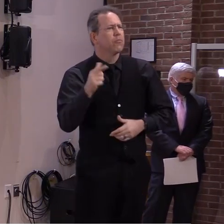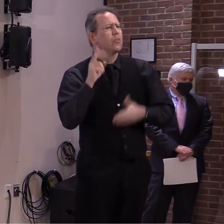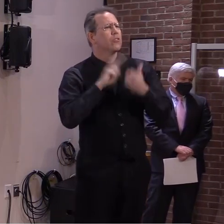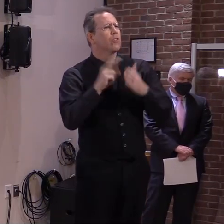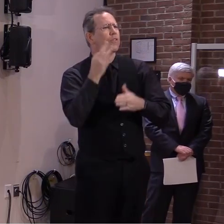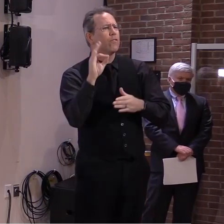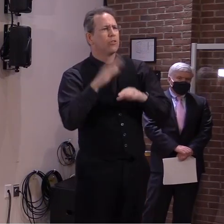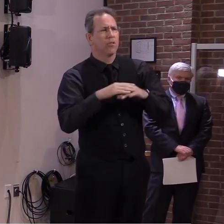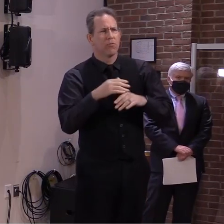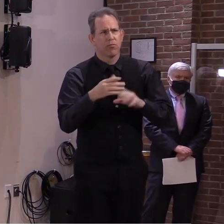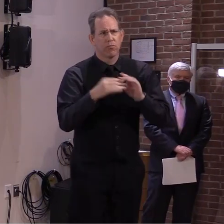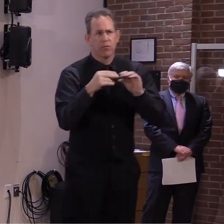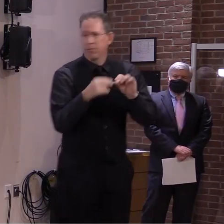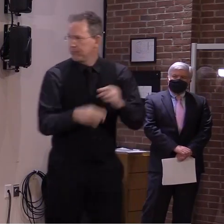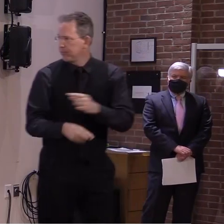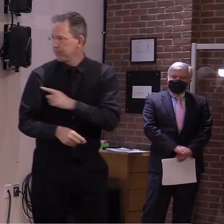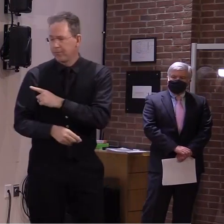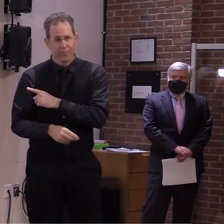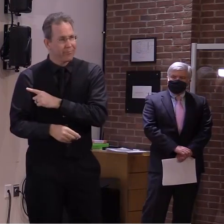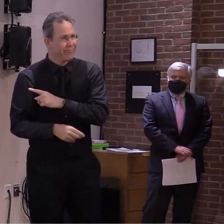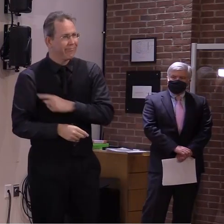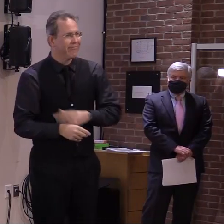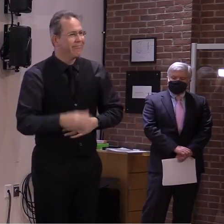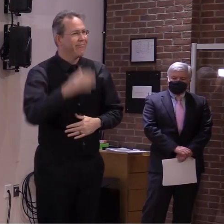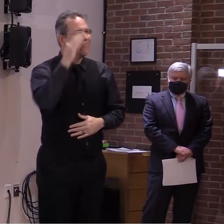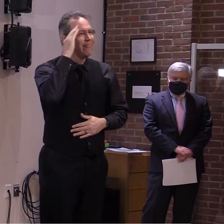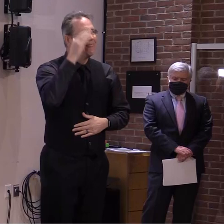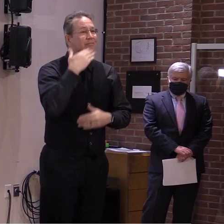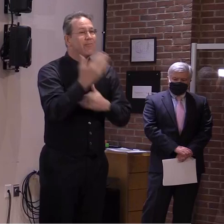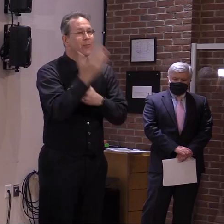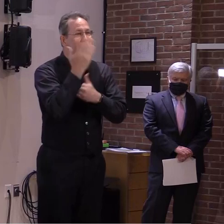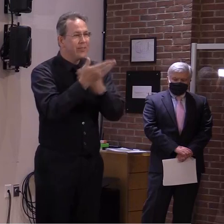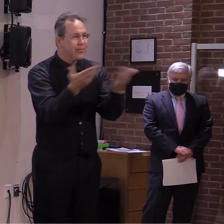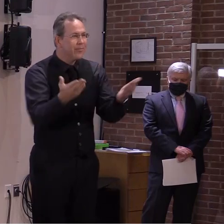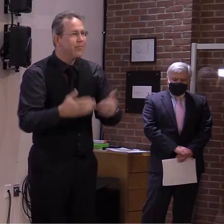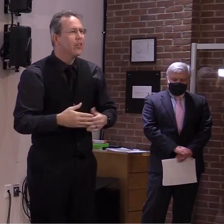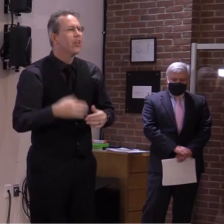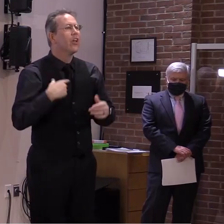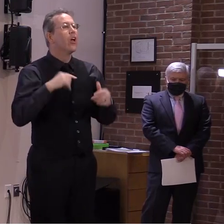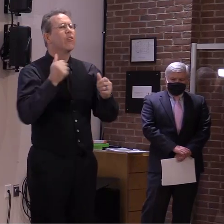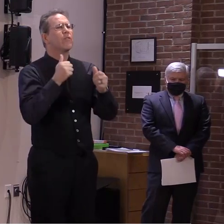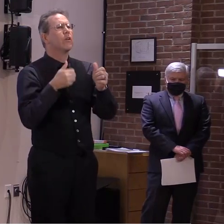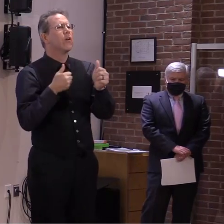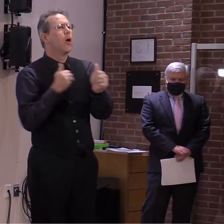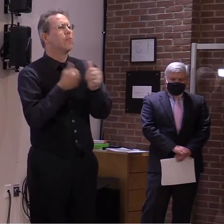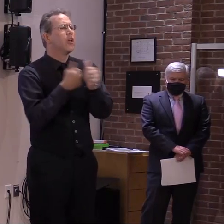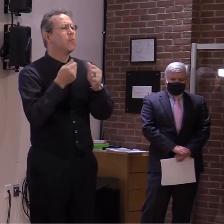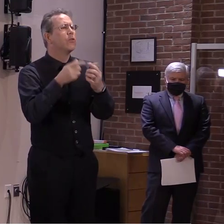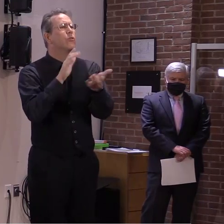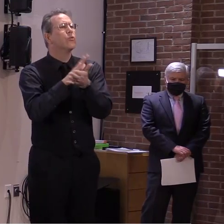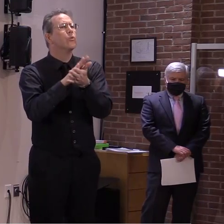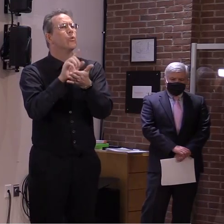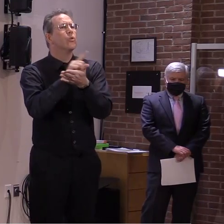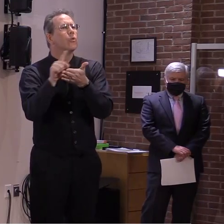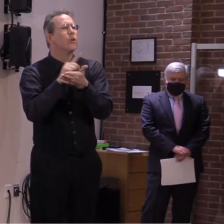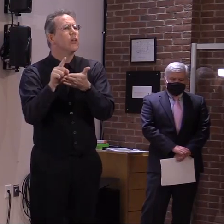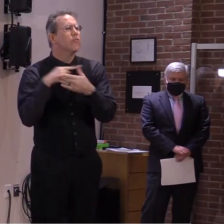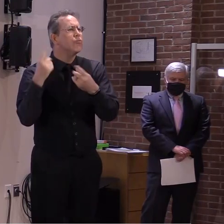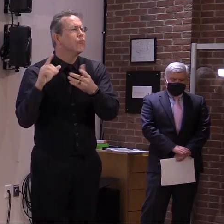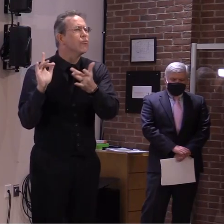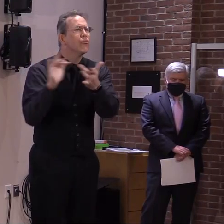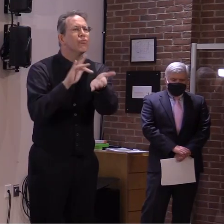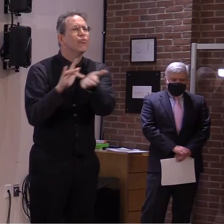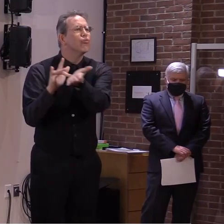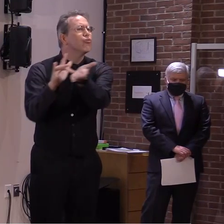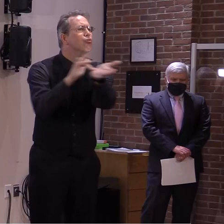Thank you, Governor. Good morning. I'll begin my report with an update on the weekly surveillance testing for school staff. This week,